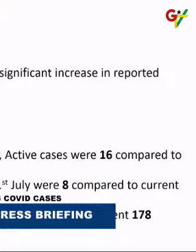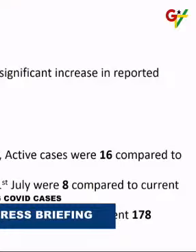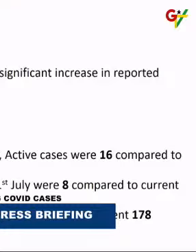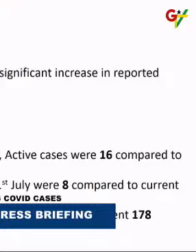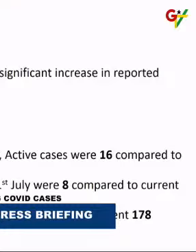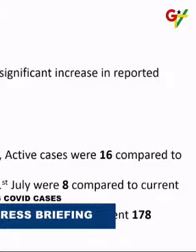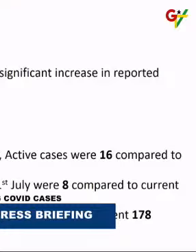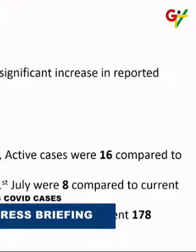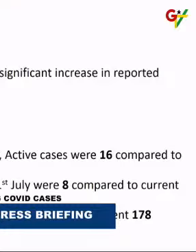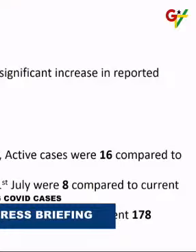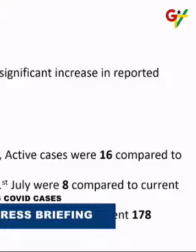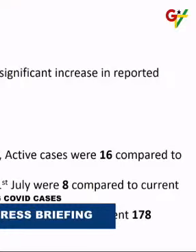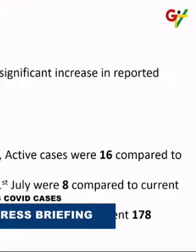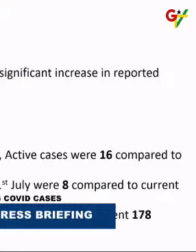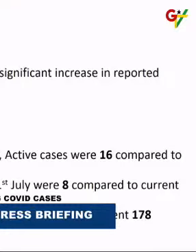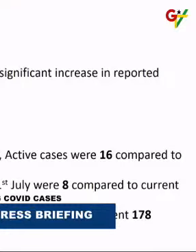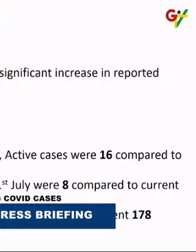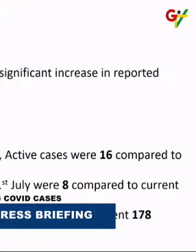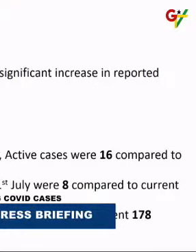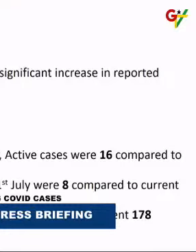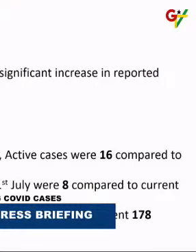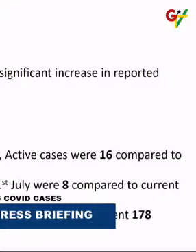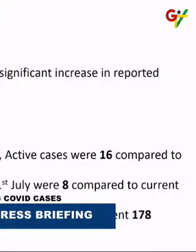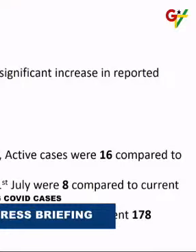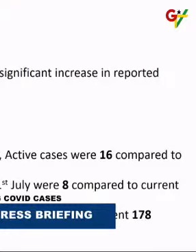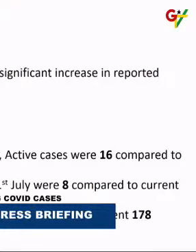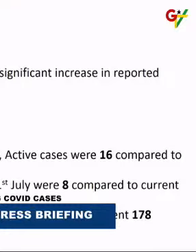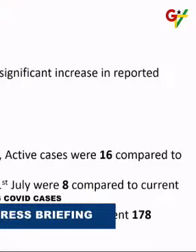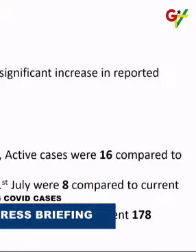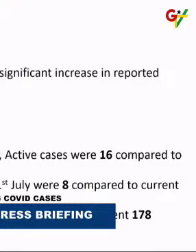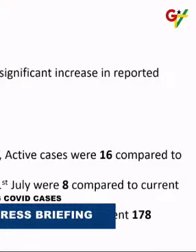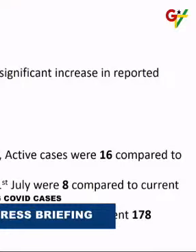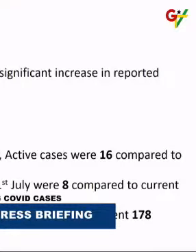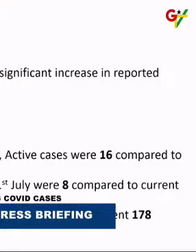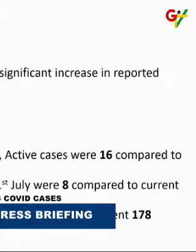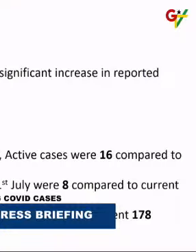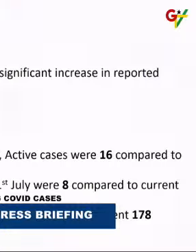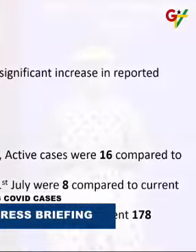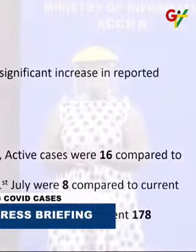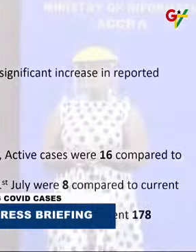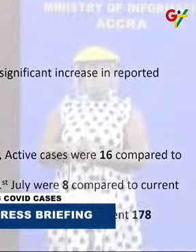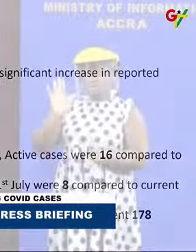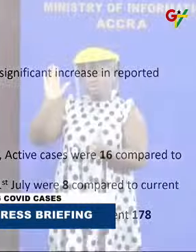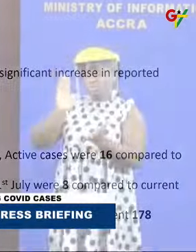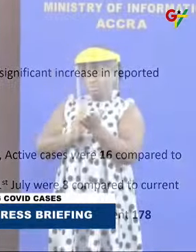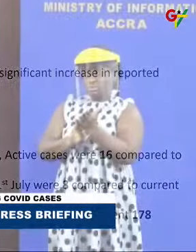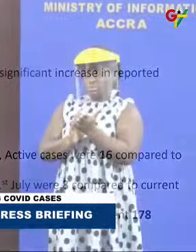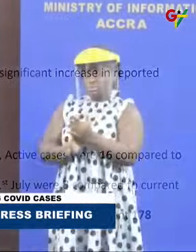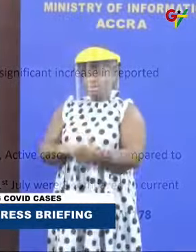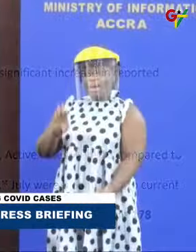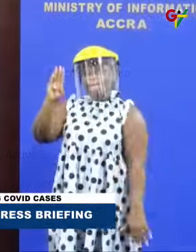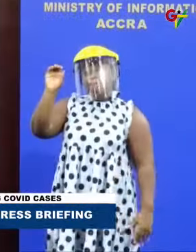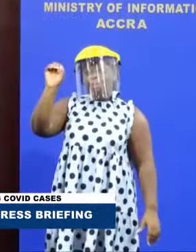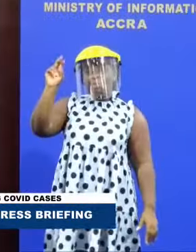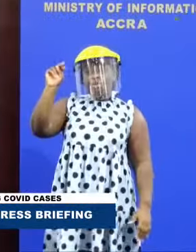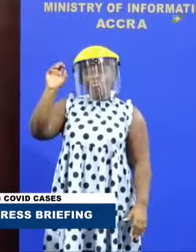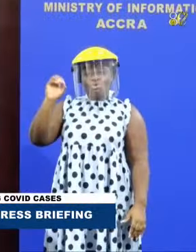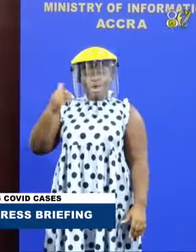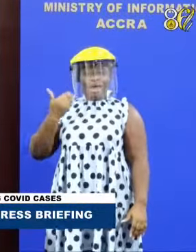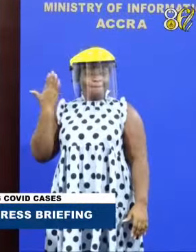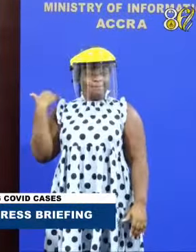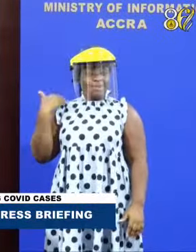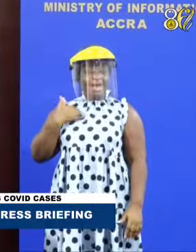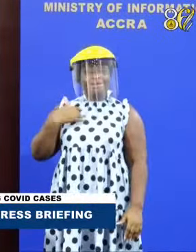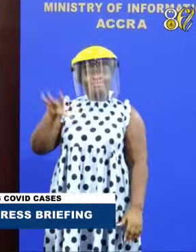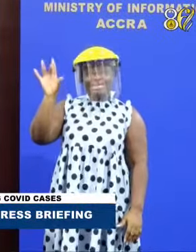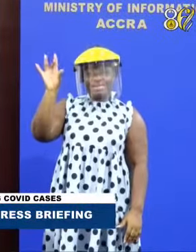imagine that in 1 month, the number of increase that has happened in the place. Bono had 8 cases